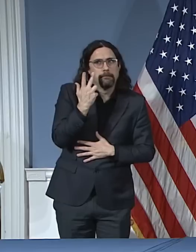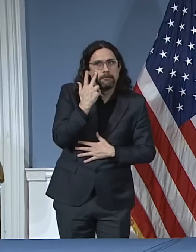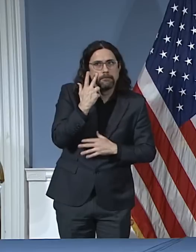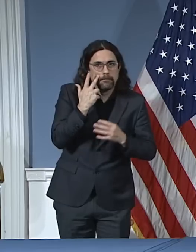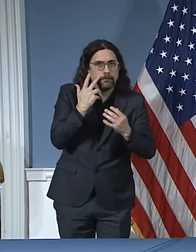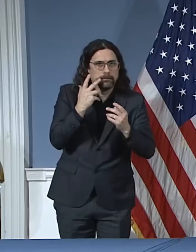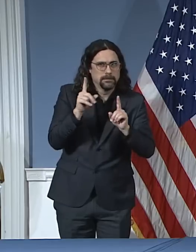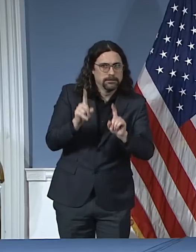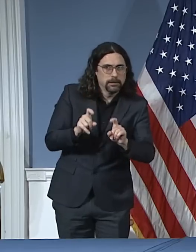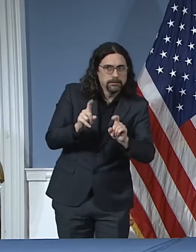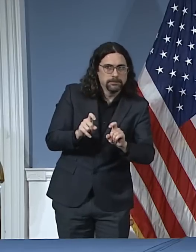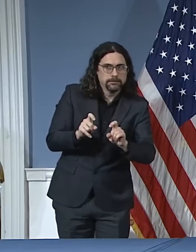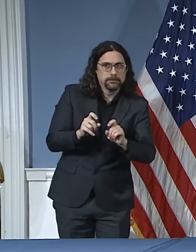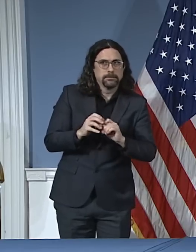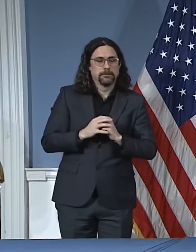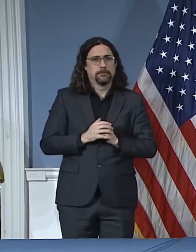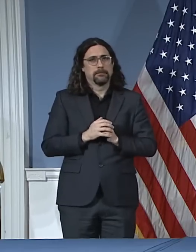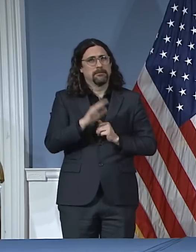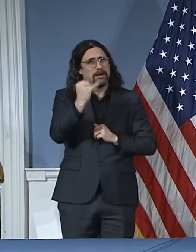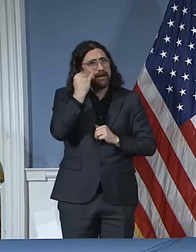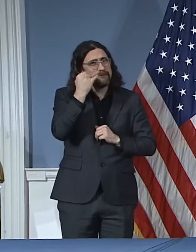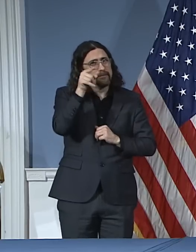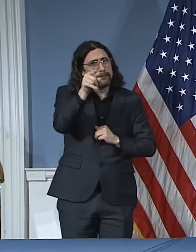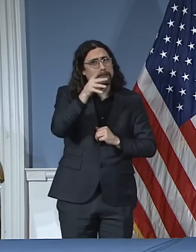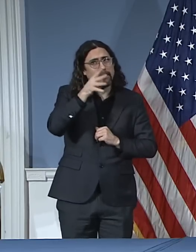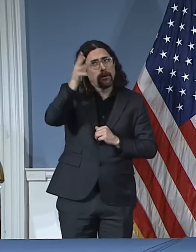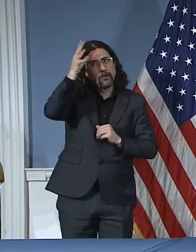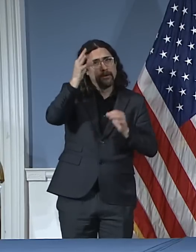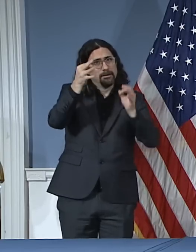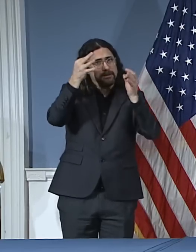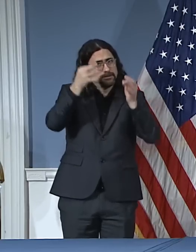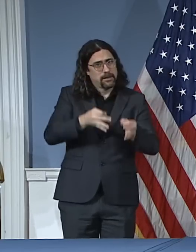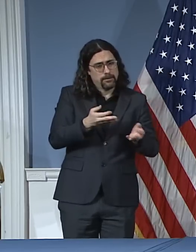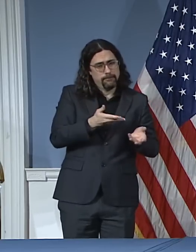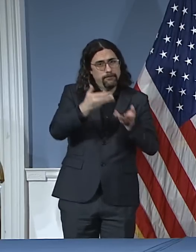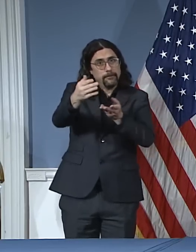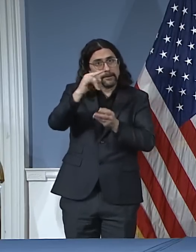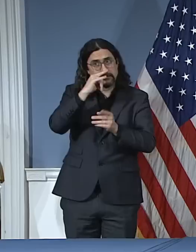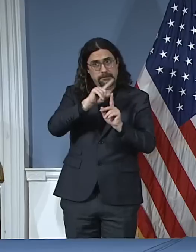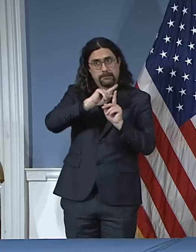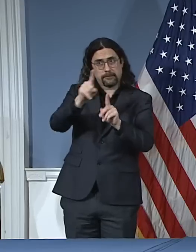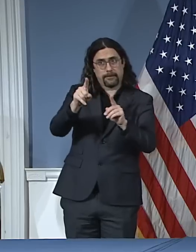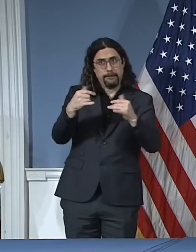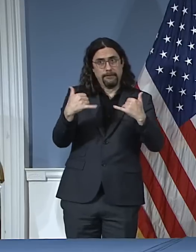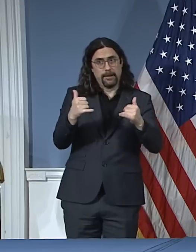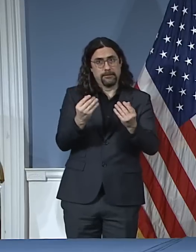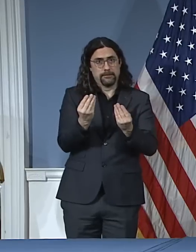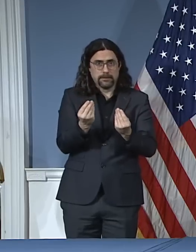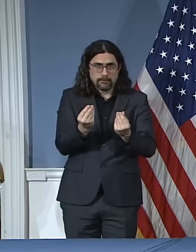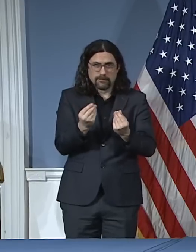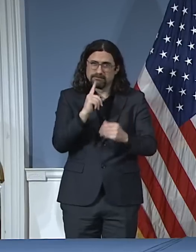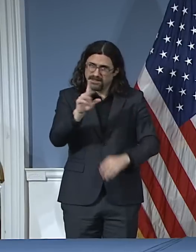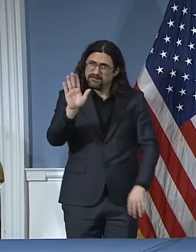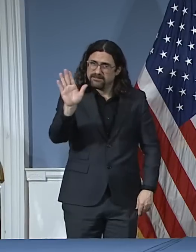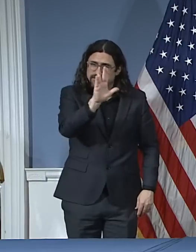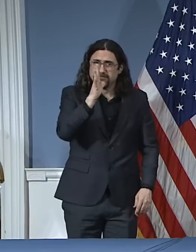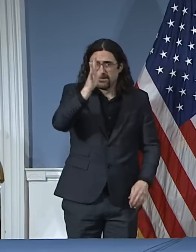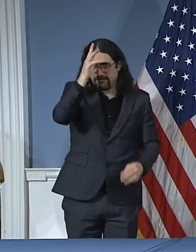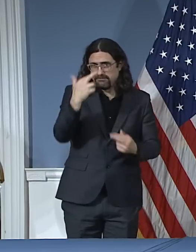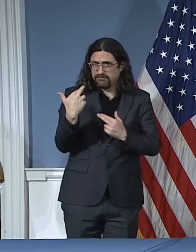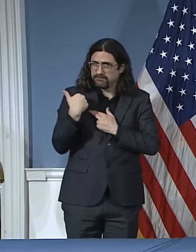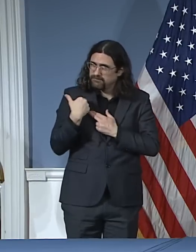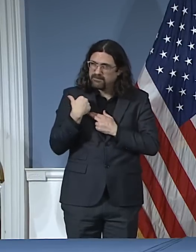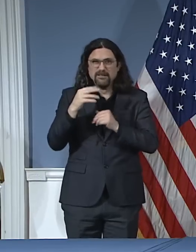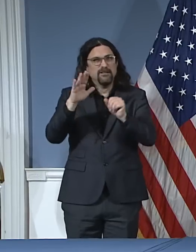take full responsibility for the situation. Full personal responsibility. Here are some of the realities.